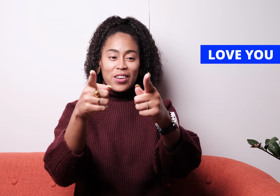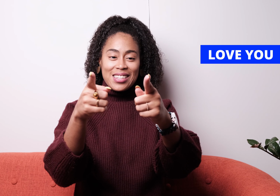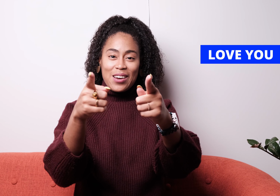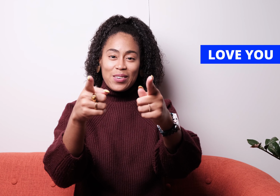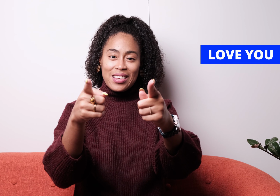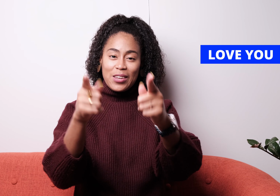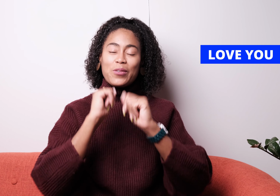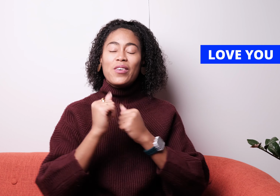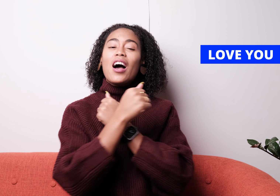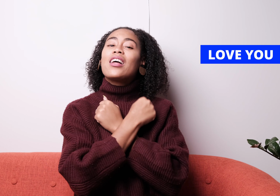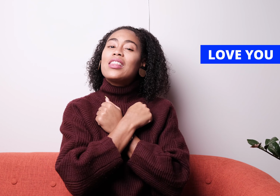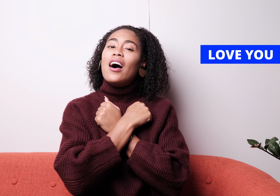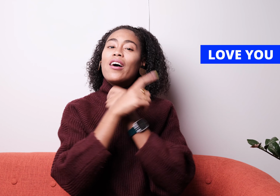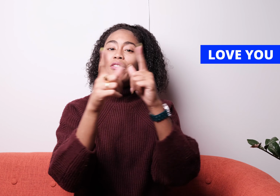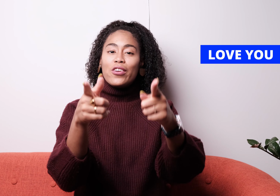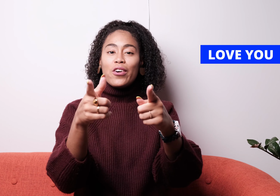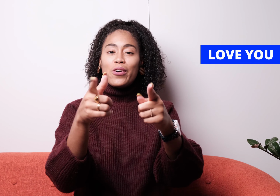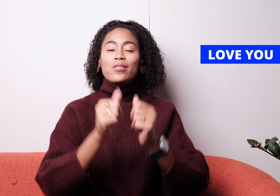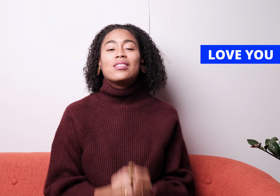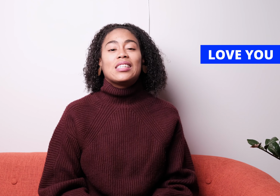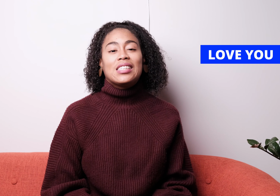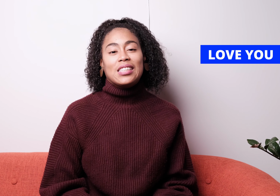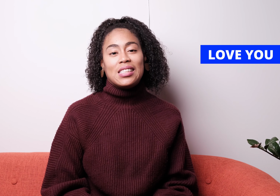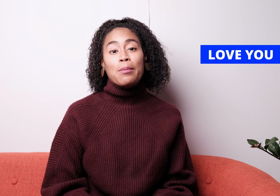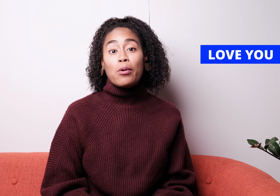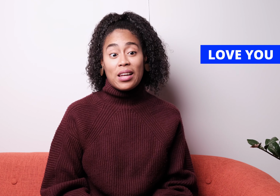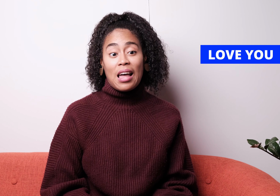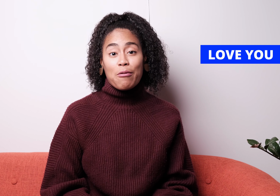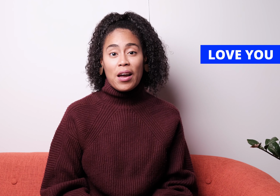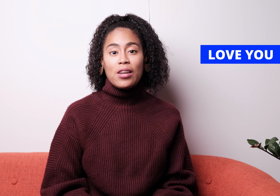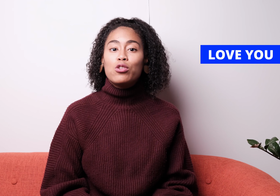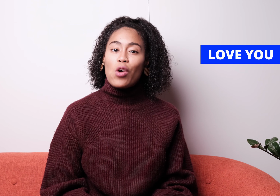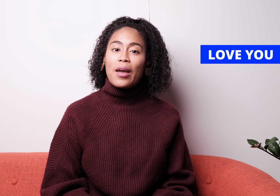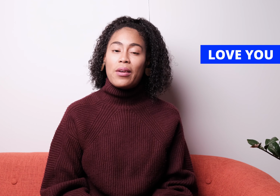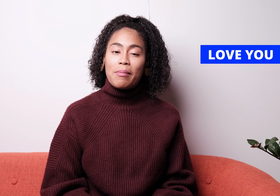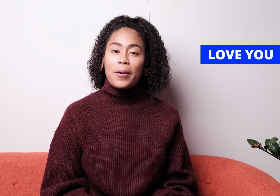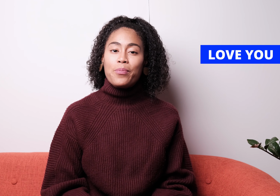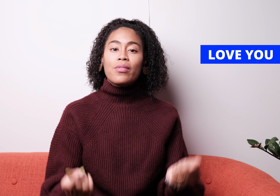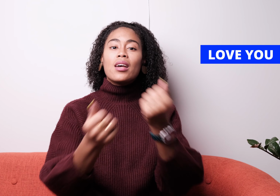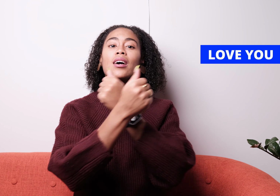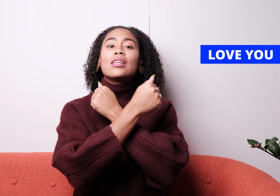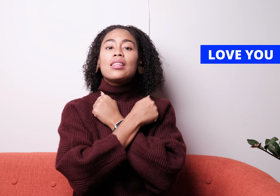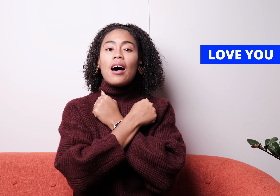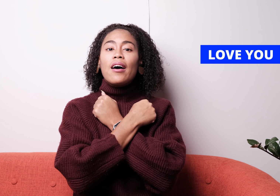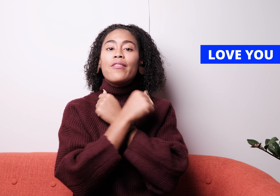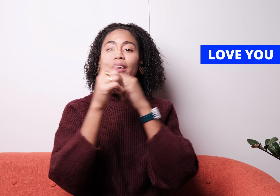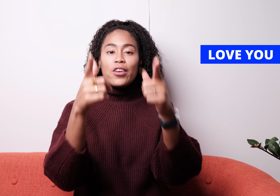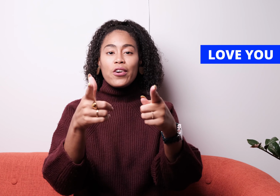fingers out. Love you. Just simple like that, right? You try it with me. Love